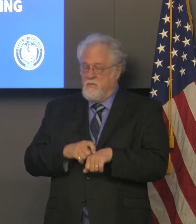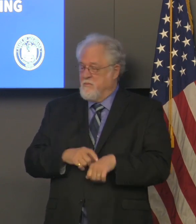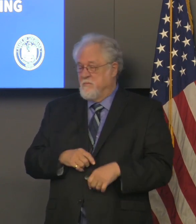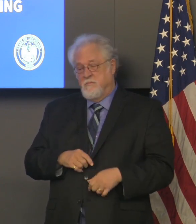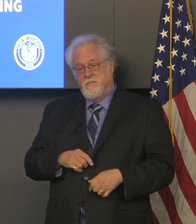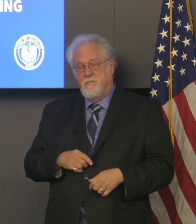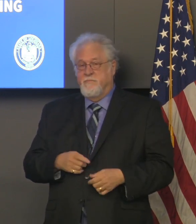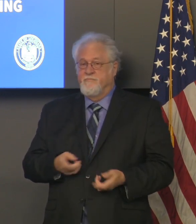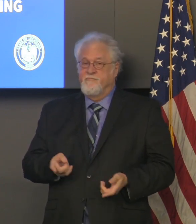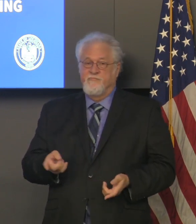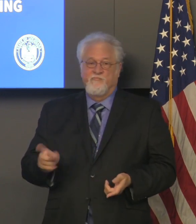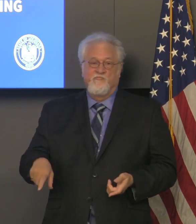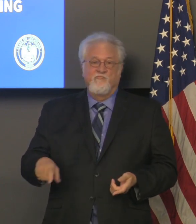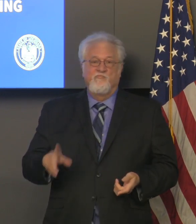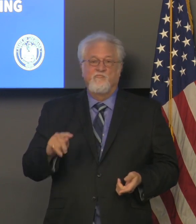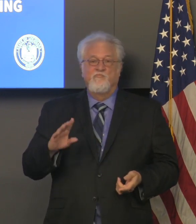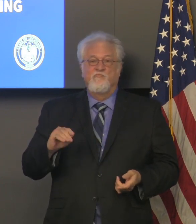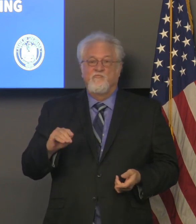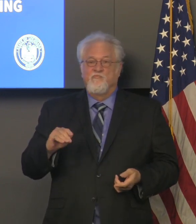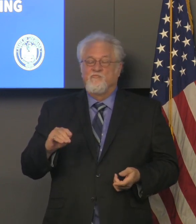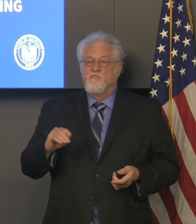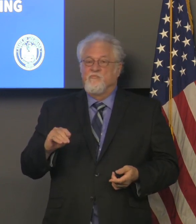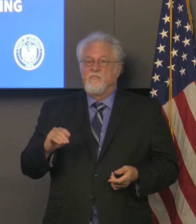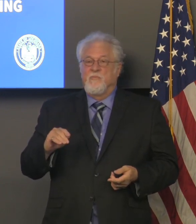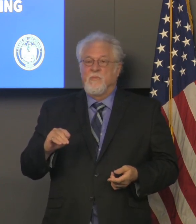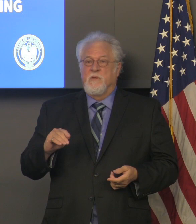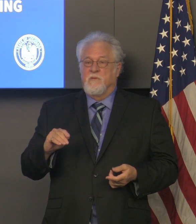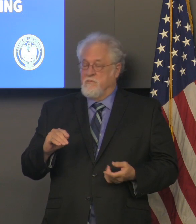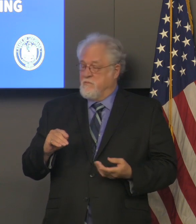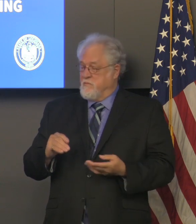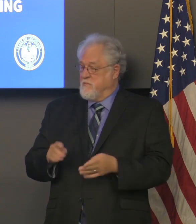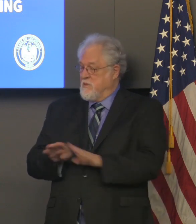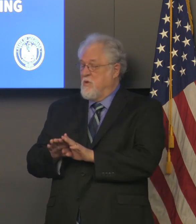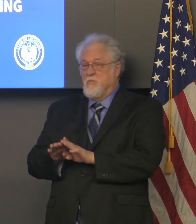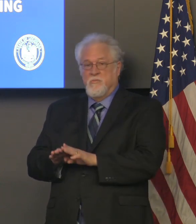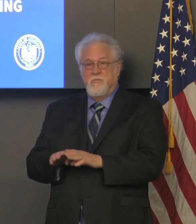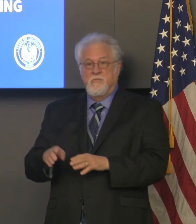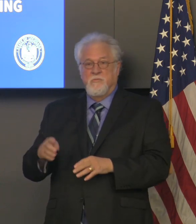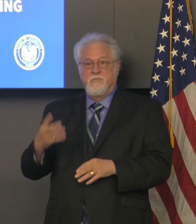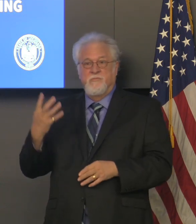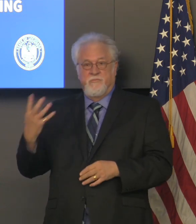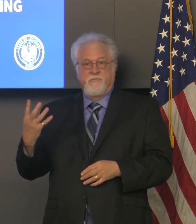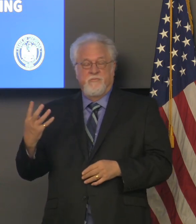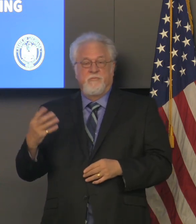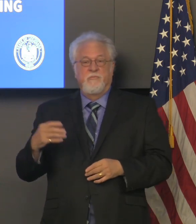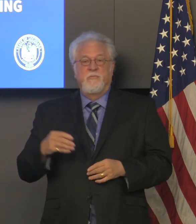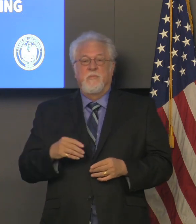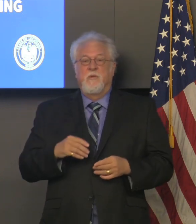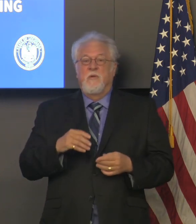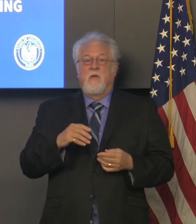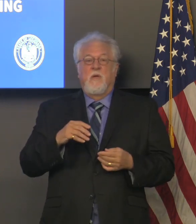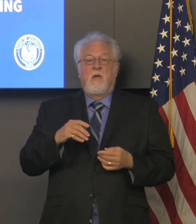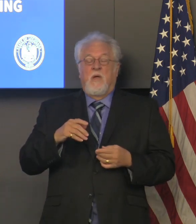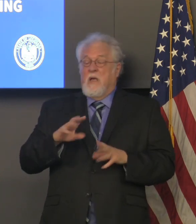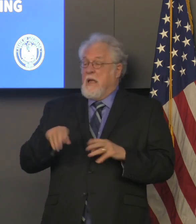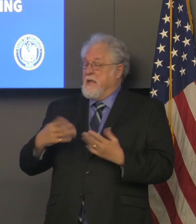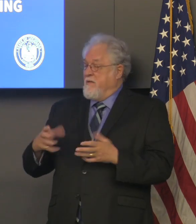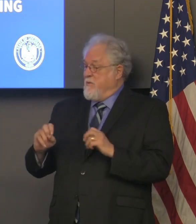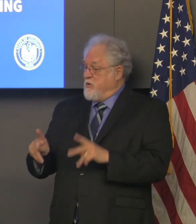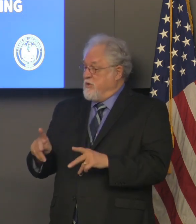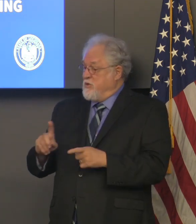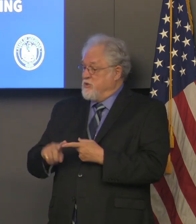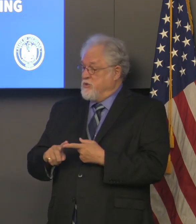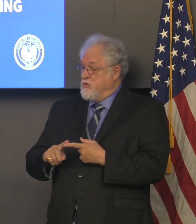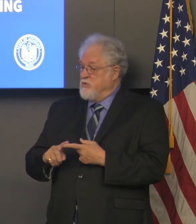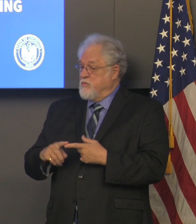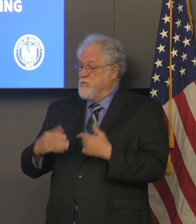it was necessary in order to close those establishments completely, give them an opportunity to have